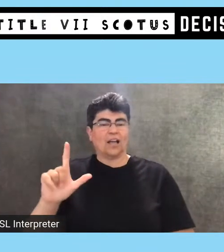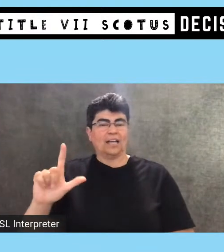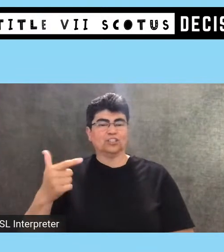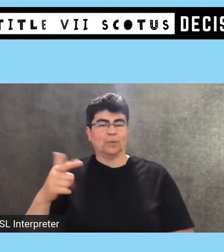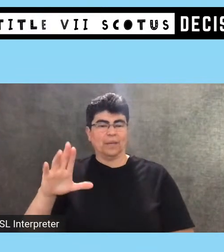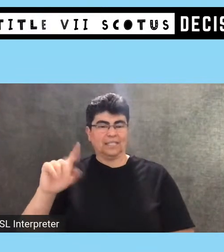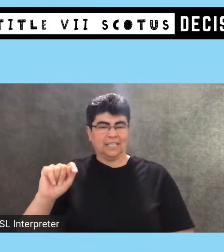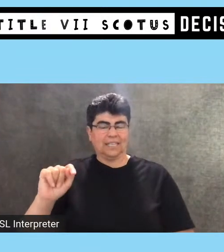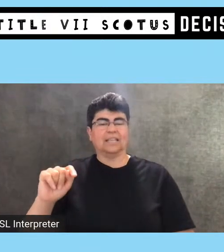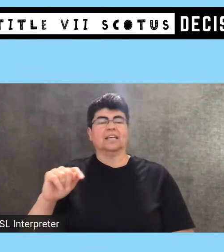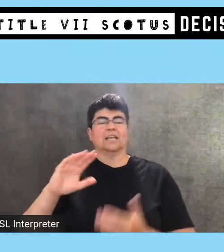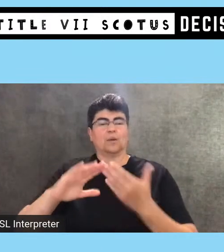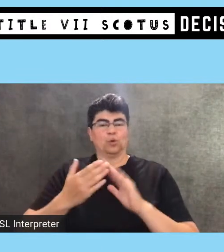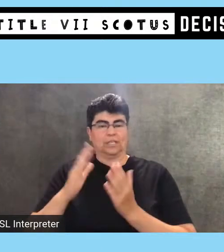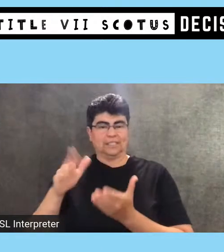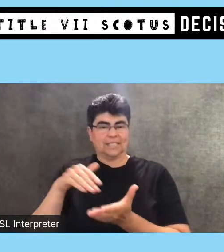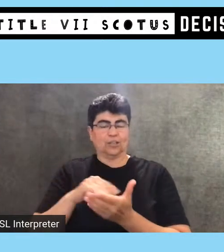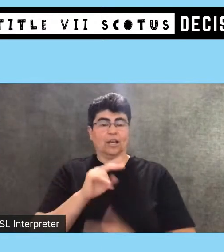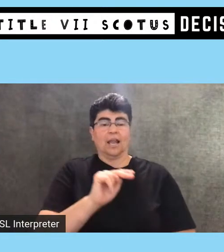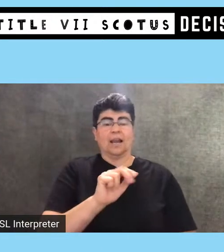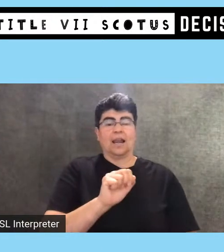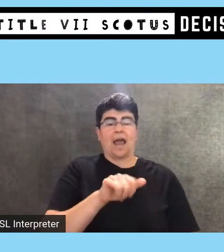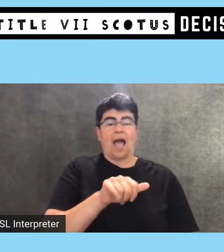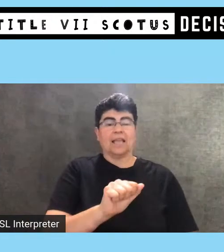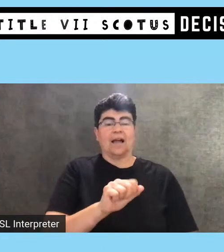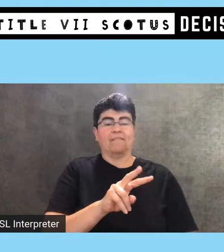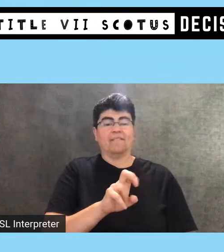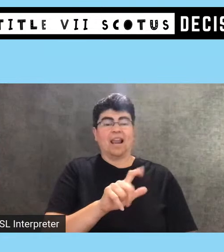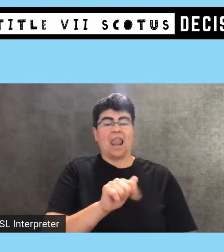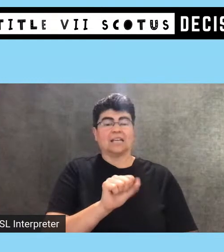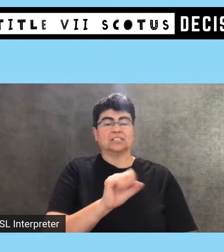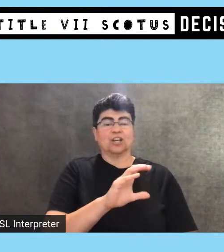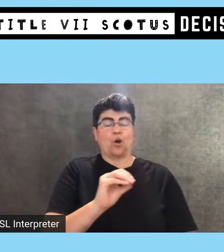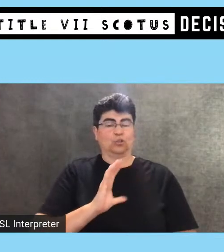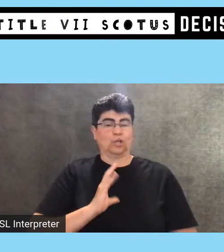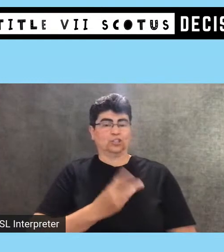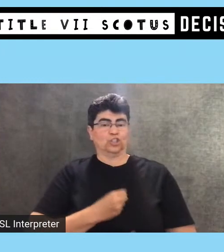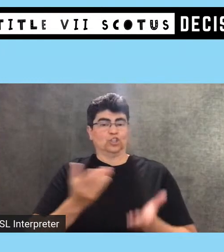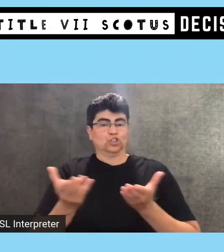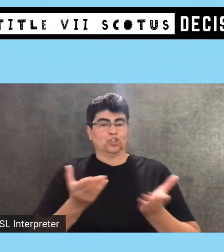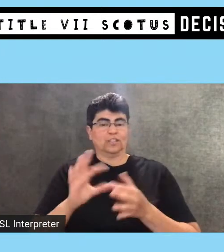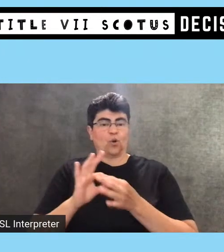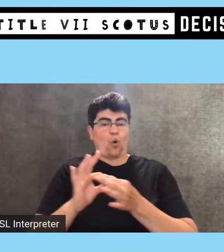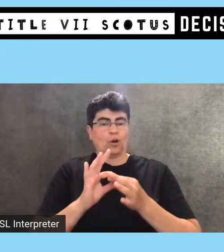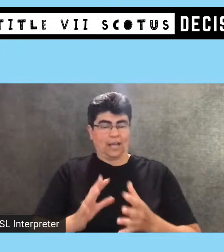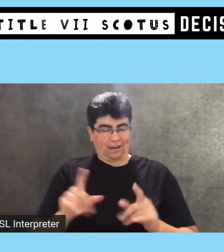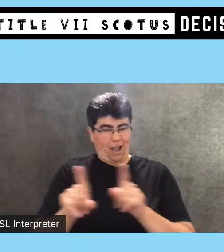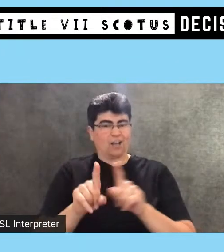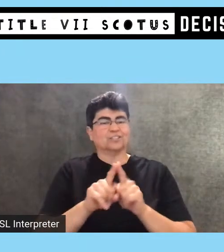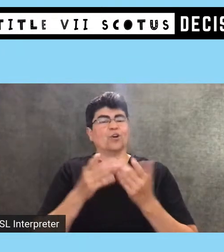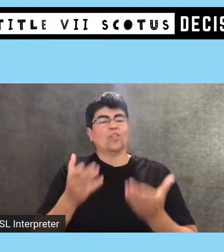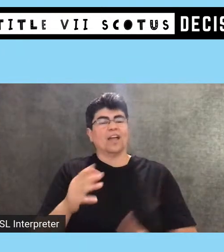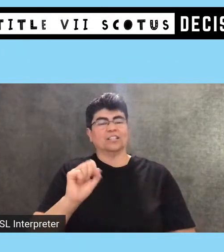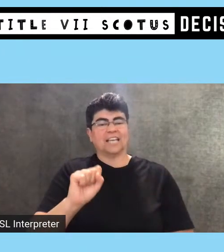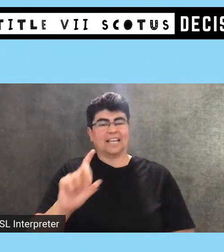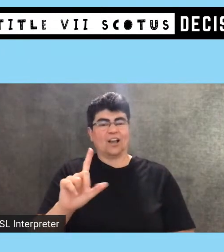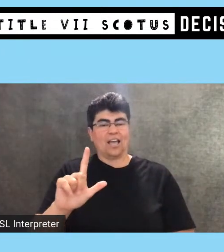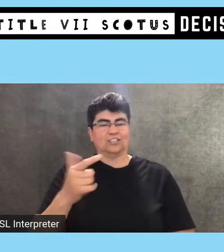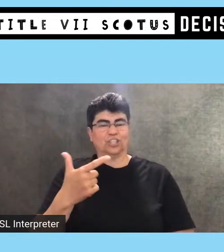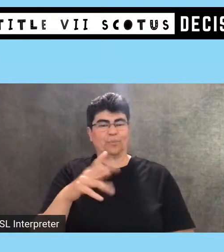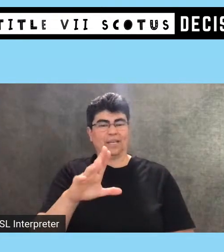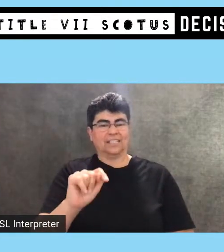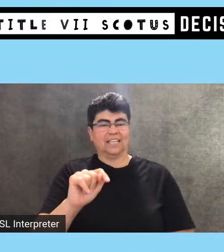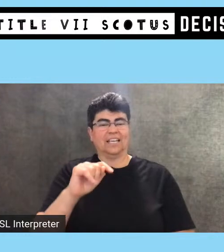Community Center, and Naya Velasco, who is the transgender services coordinator, also at the San Diego LGBT Community